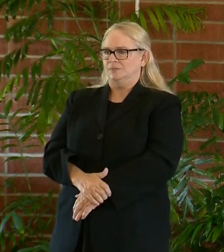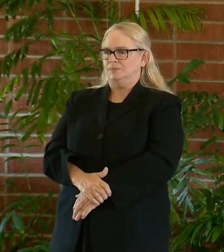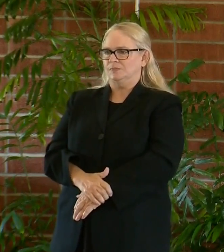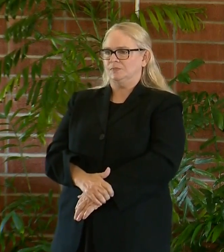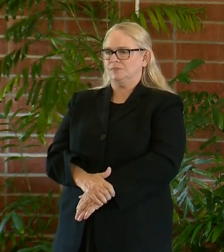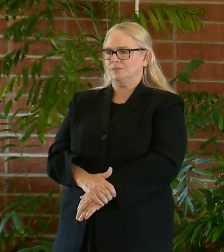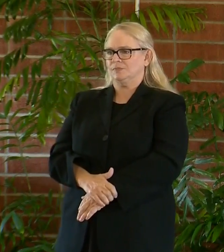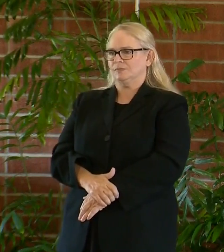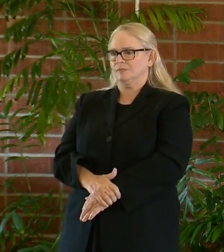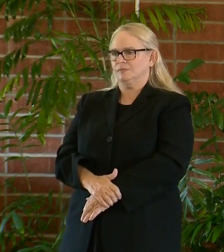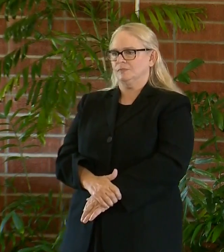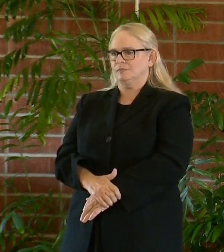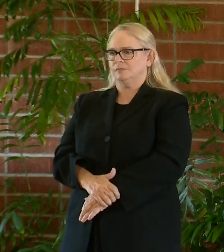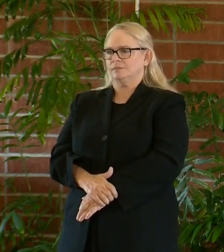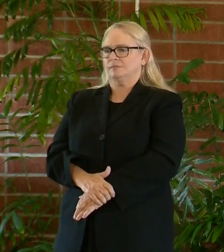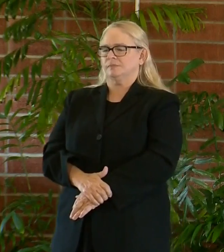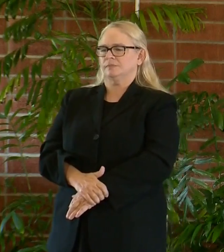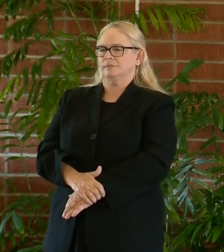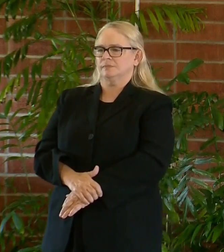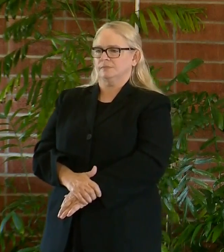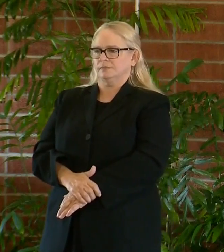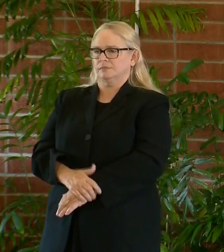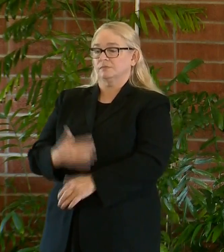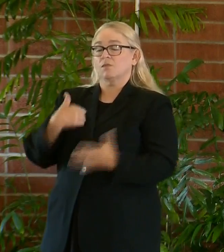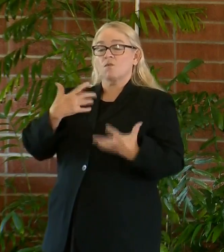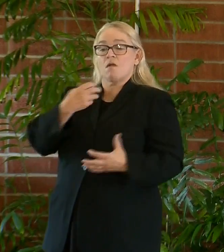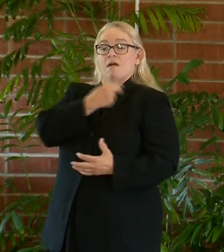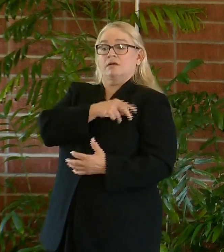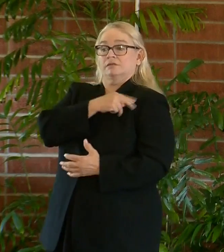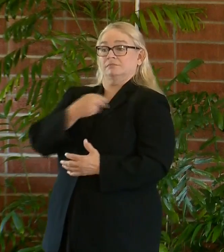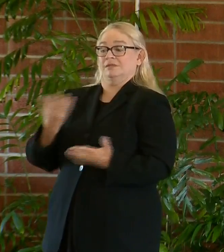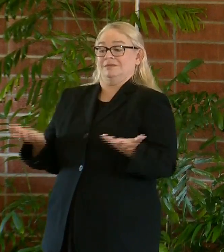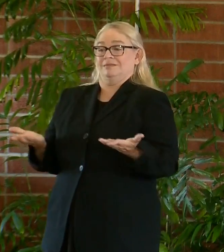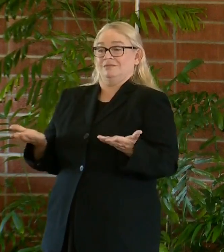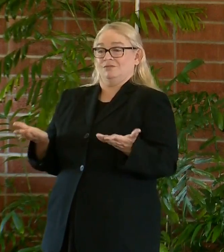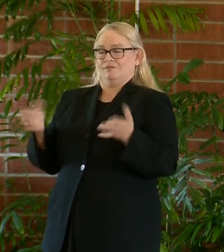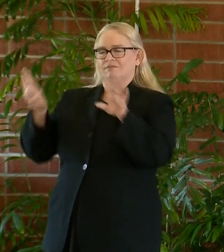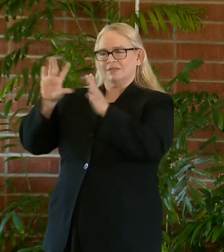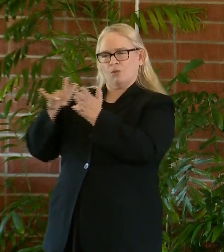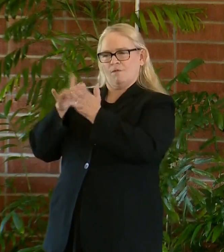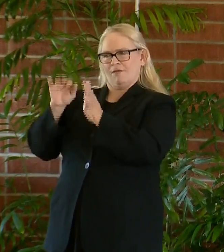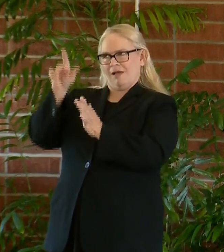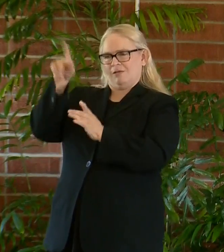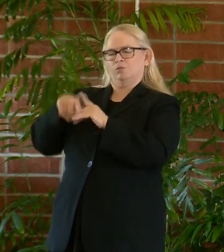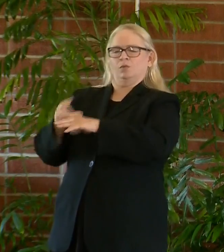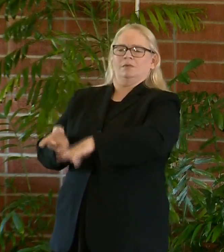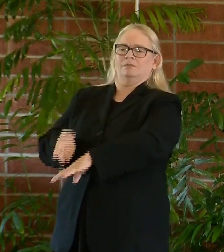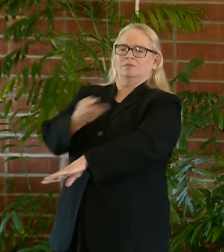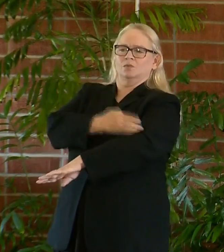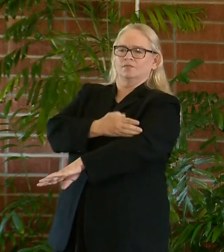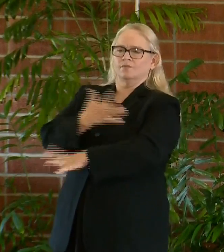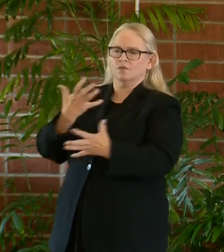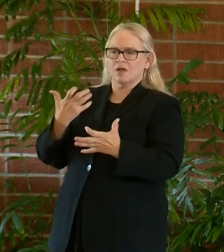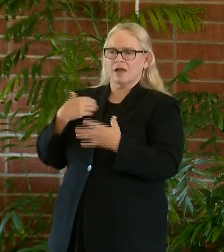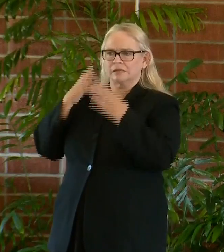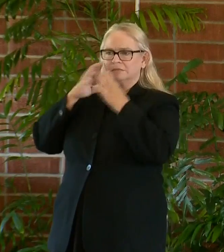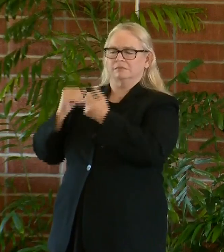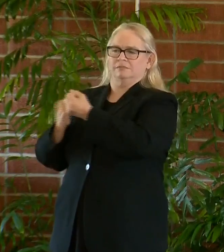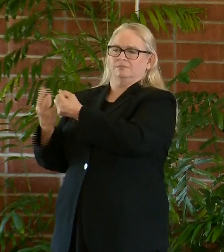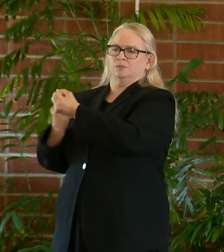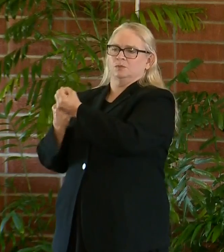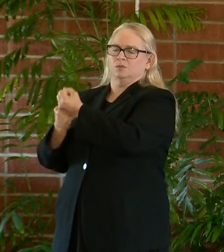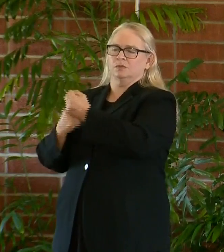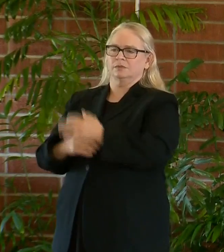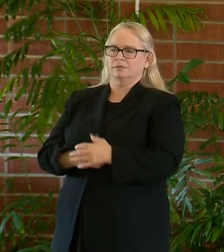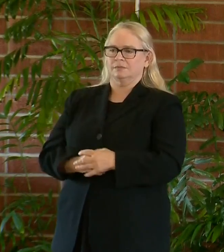the situation in the hospitals here in the Central Valley and throughout the state to improve, especially as we're knocking on the door of